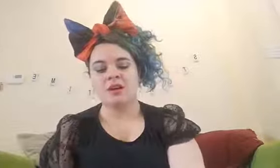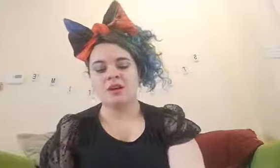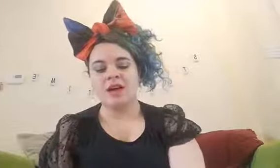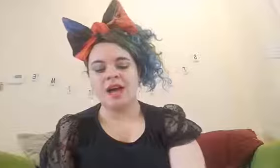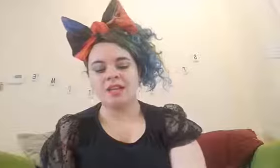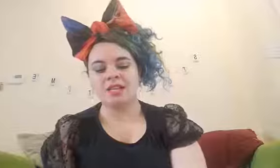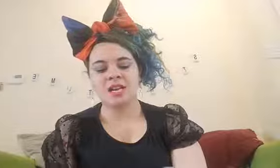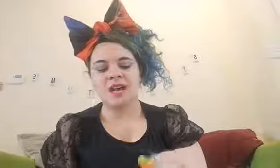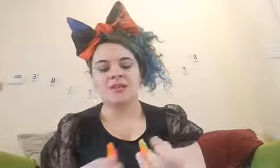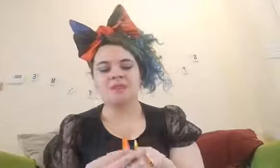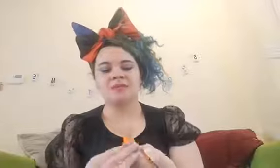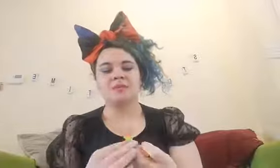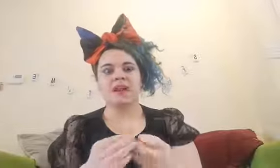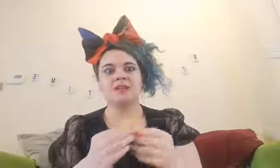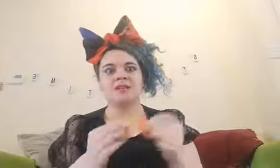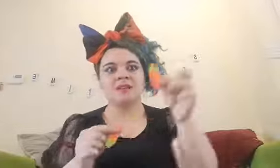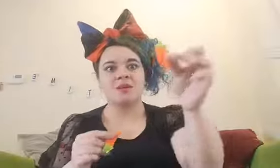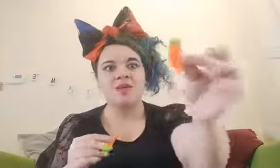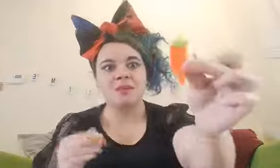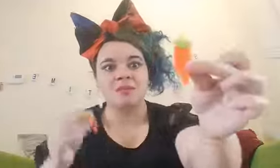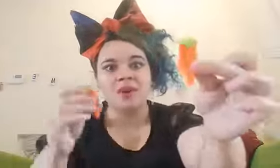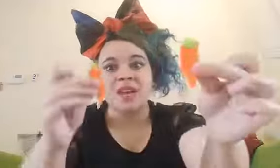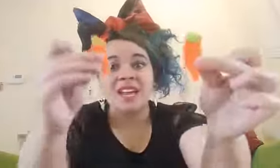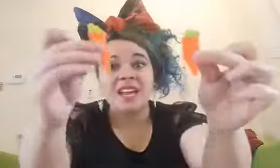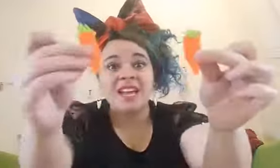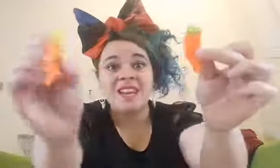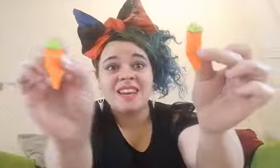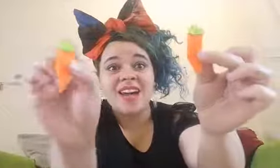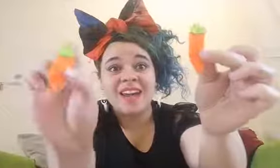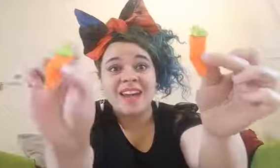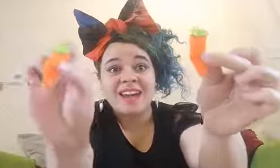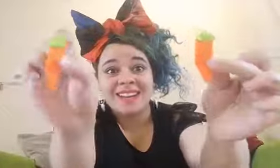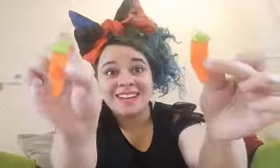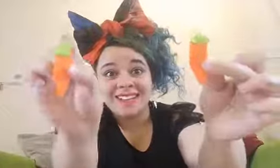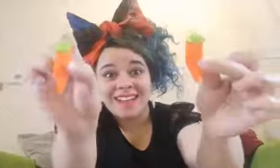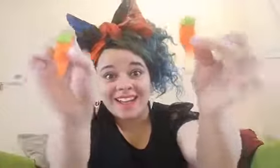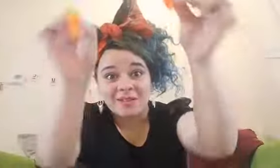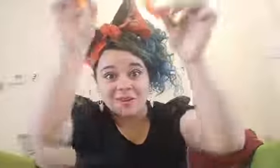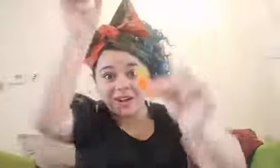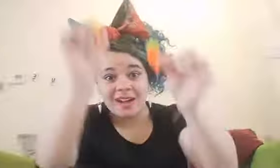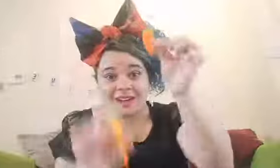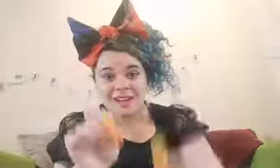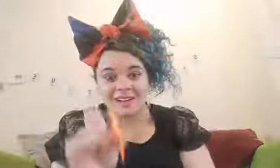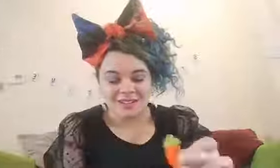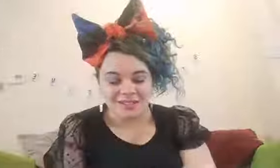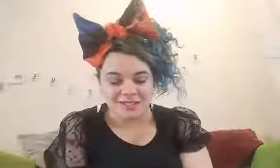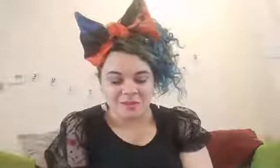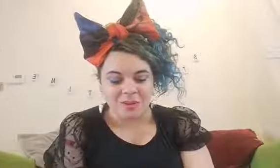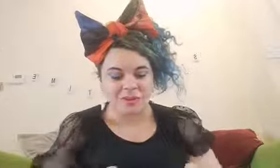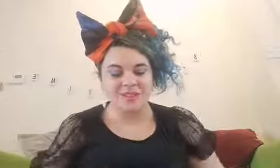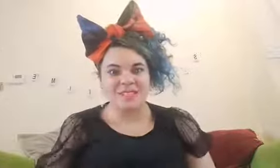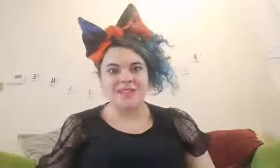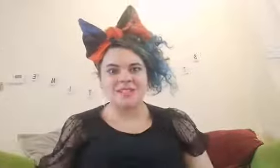I actually have some carrots that we can put in that cake. Look at that. Whoa. So we put those carrots in